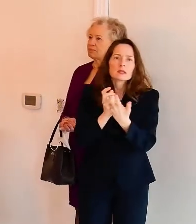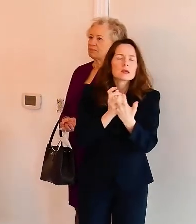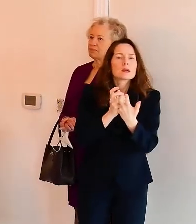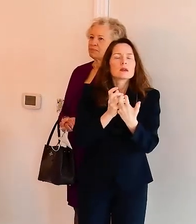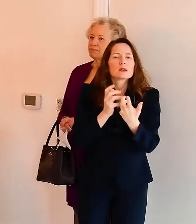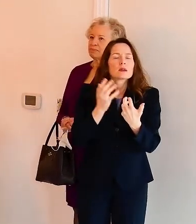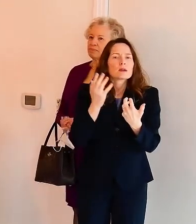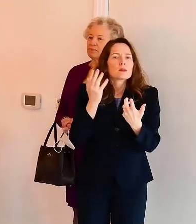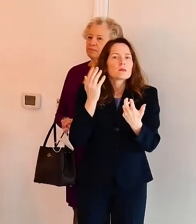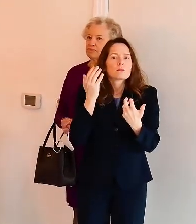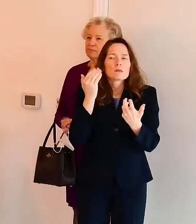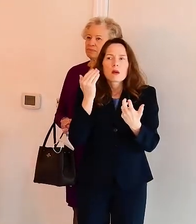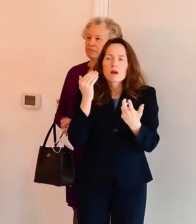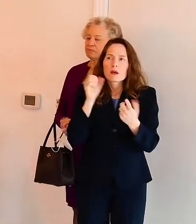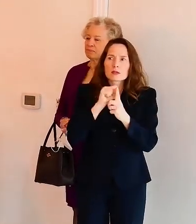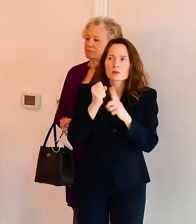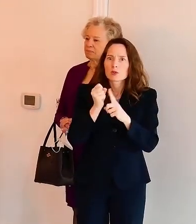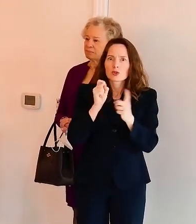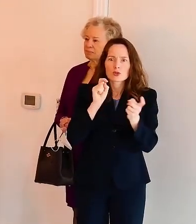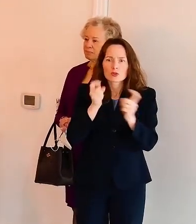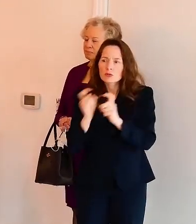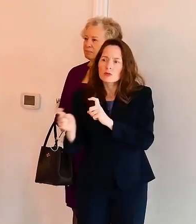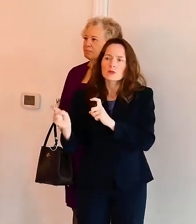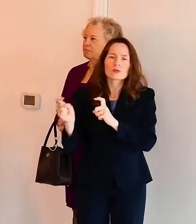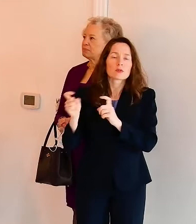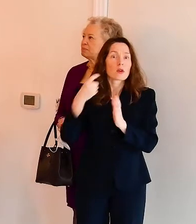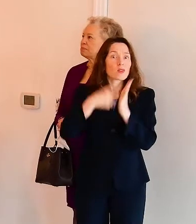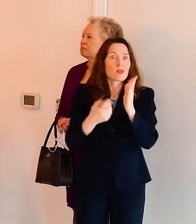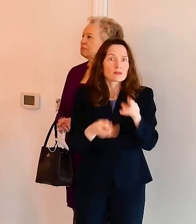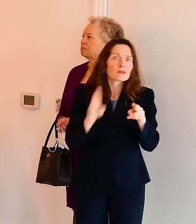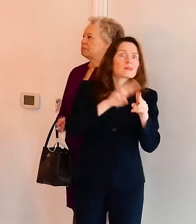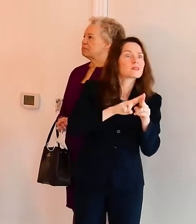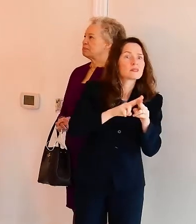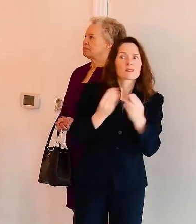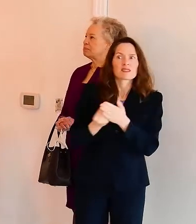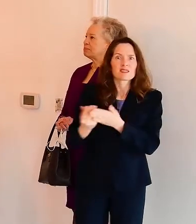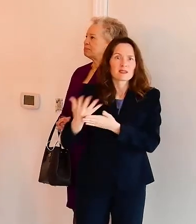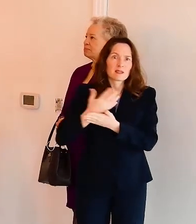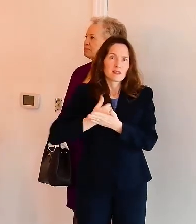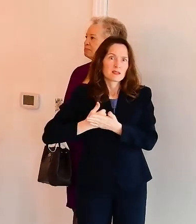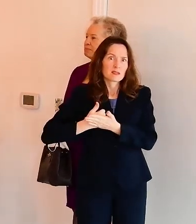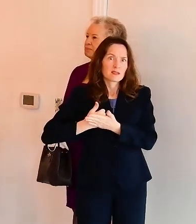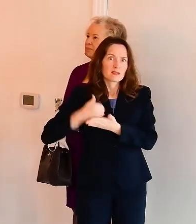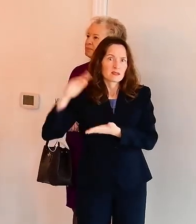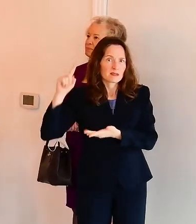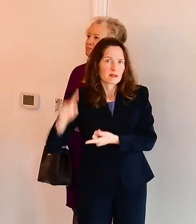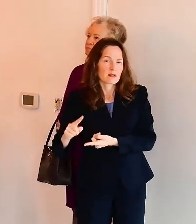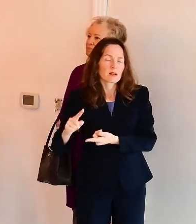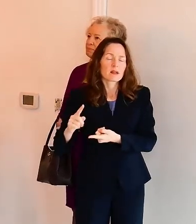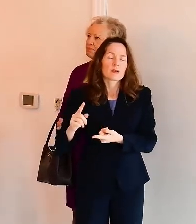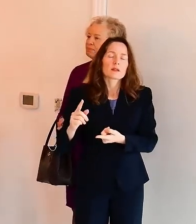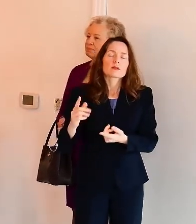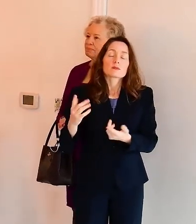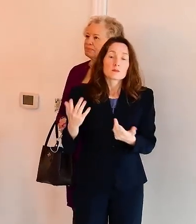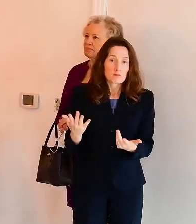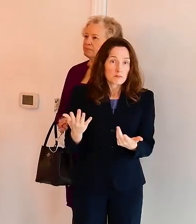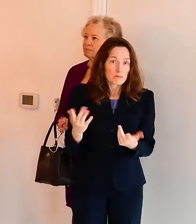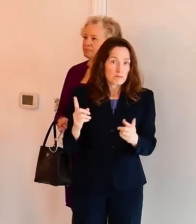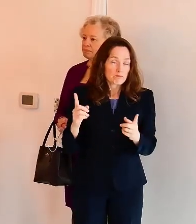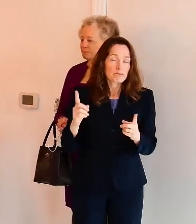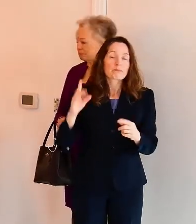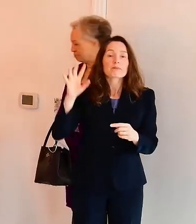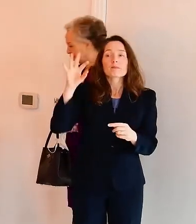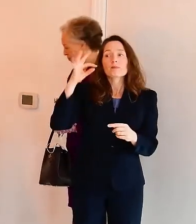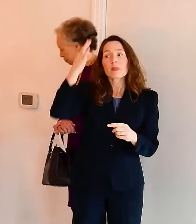increasing costs compounded by lower revenues. With federal, state, and county relief